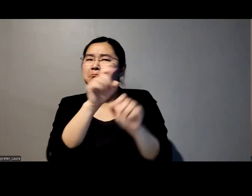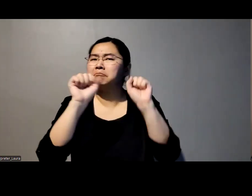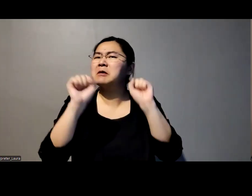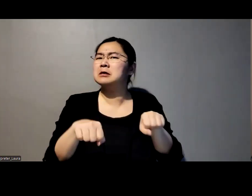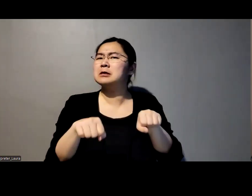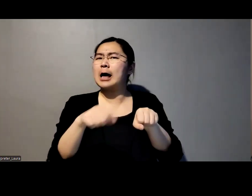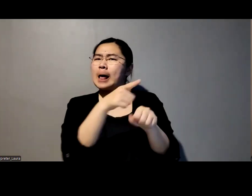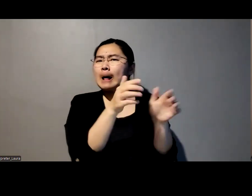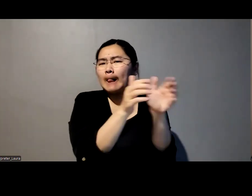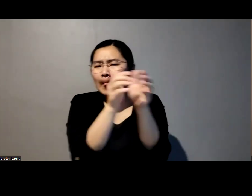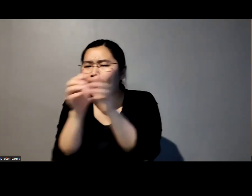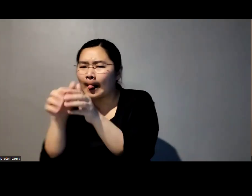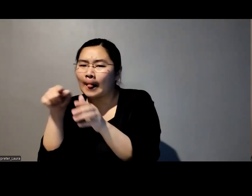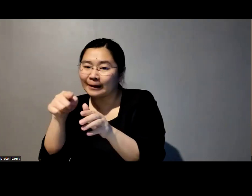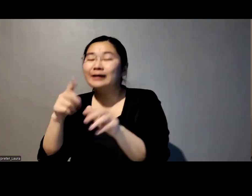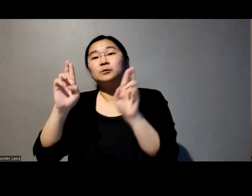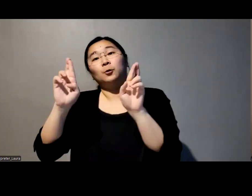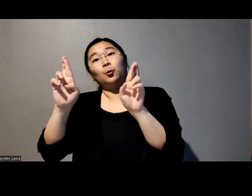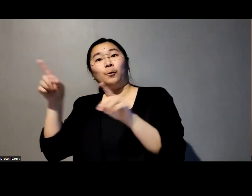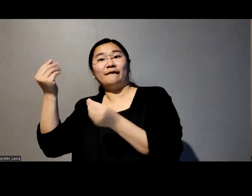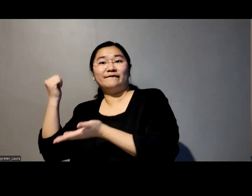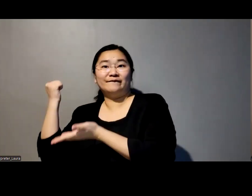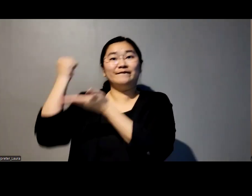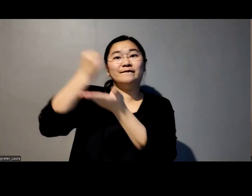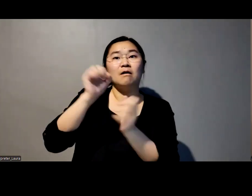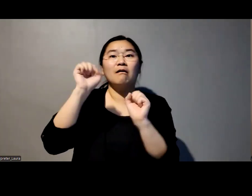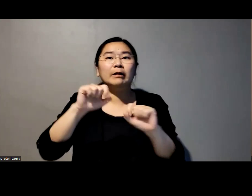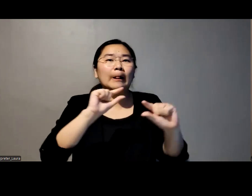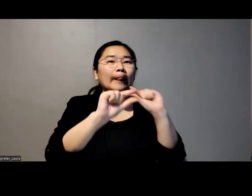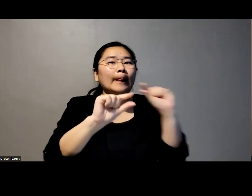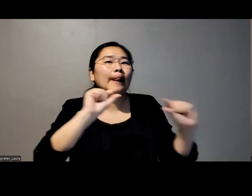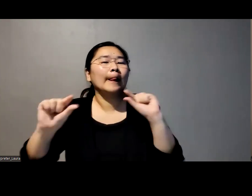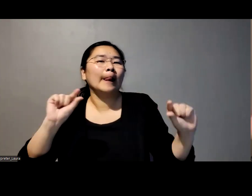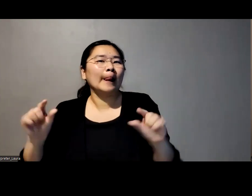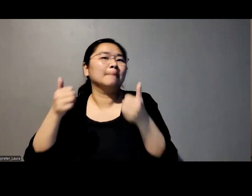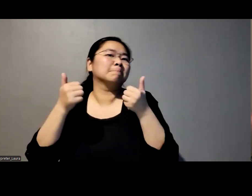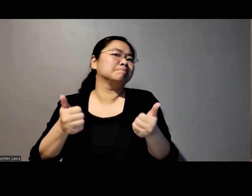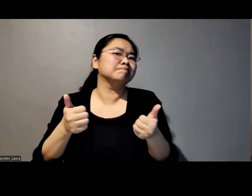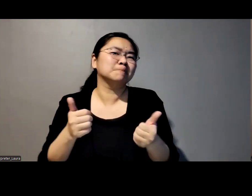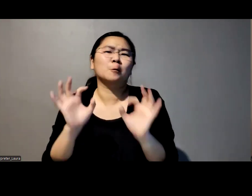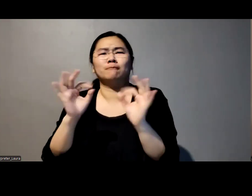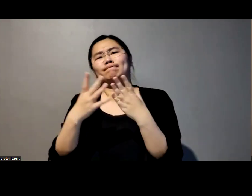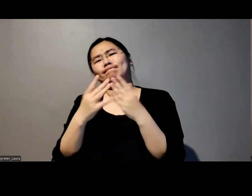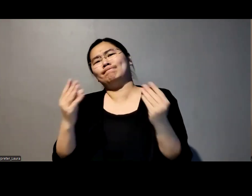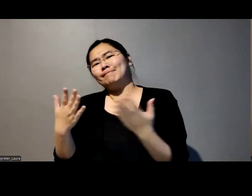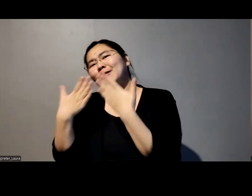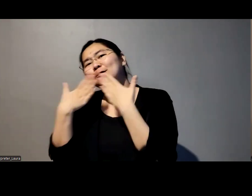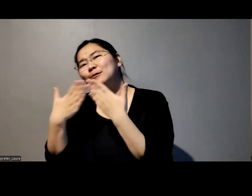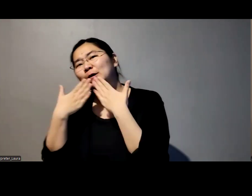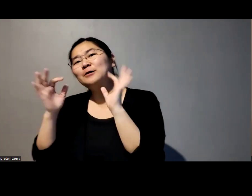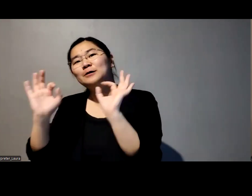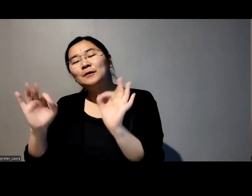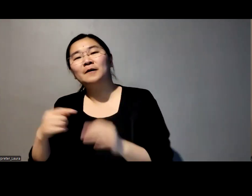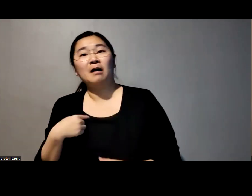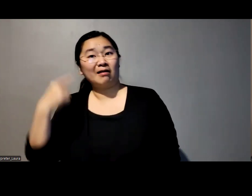the Q&A box to ask questions. And we will also open the floor for questions later on. I see a hand raised, just to keep that